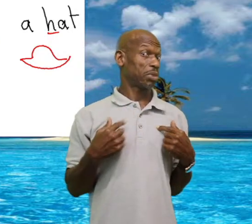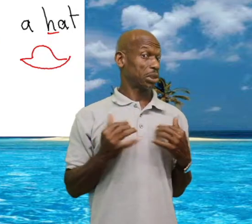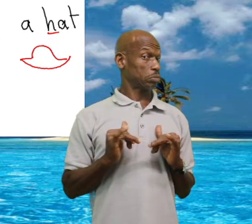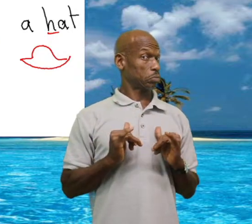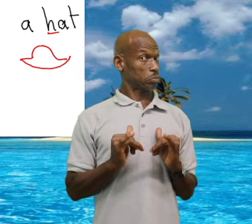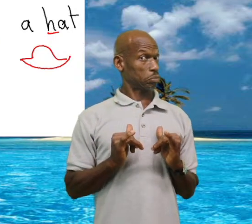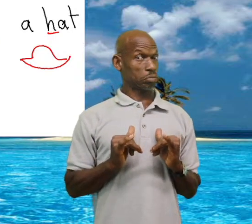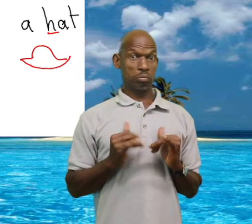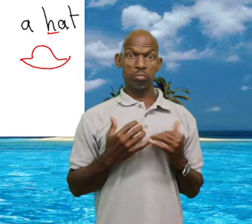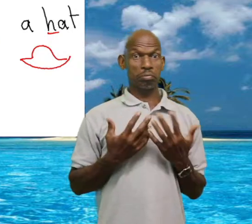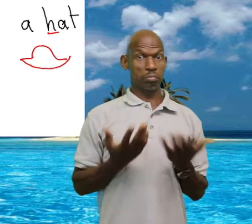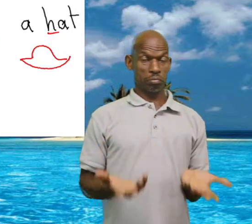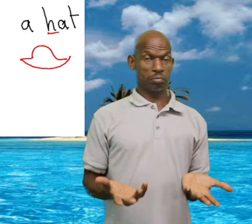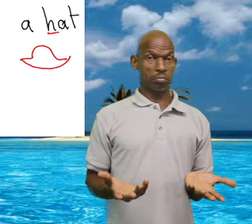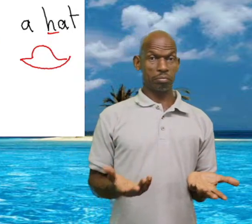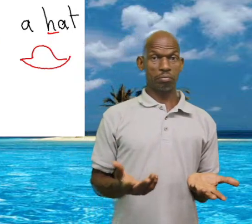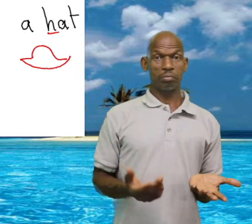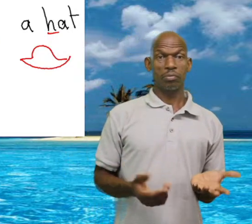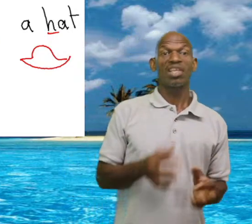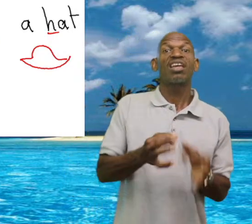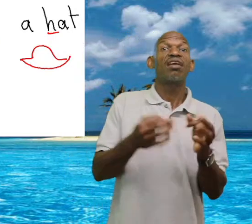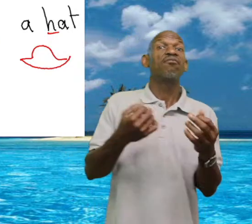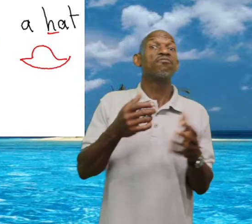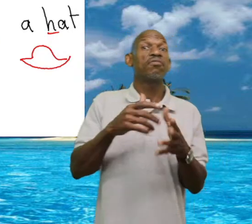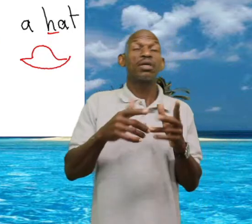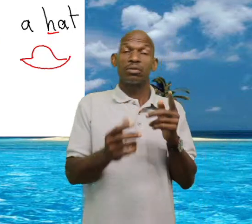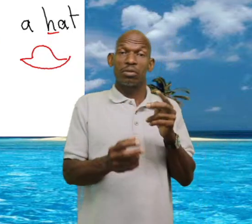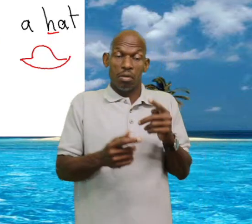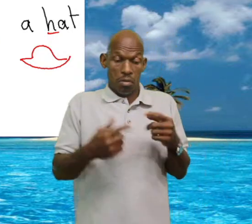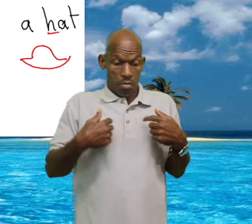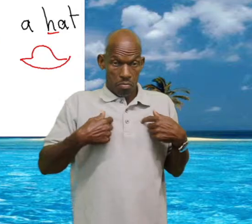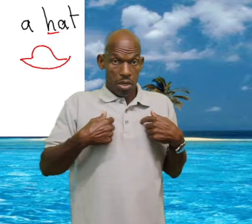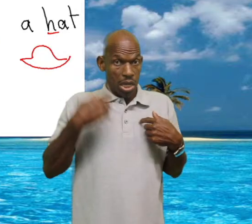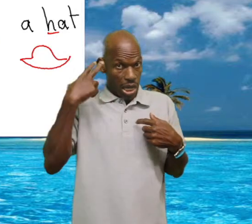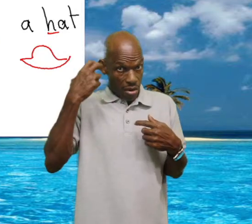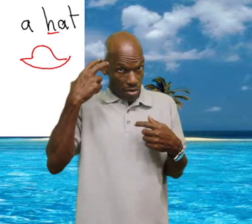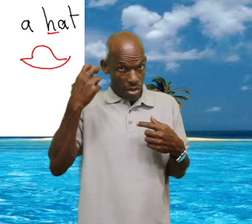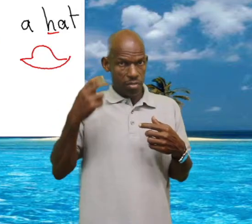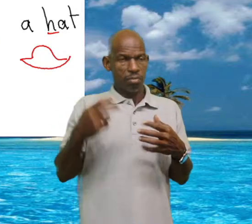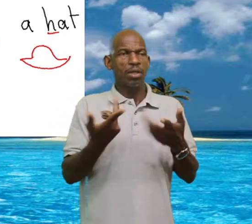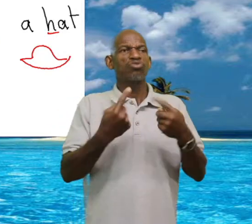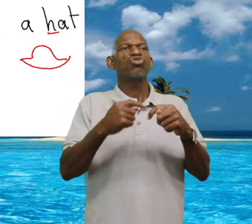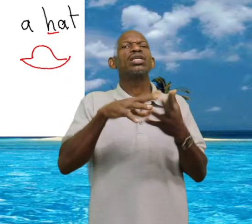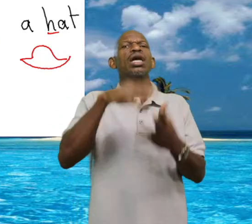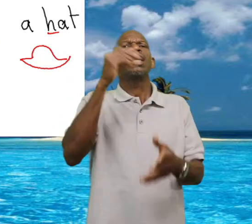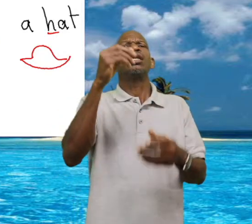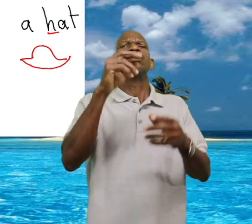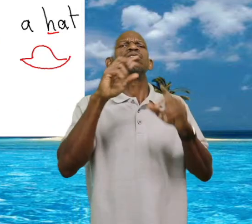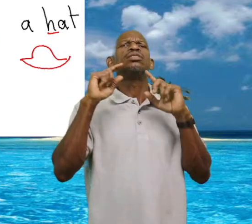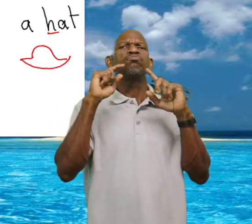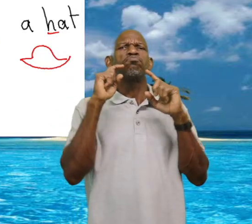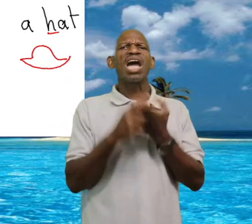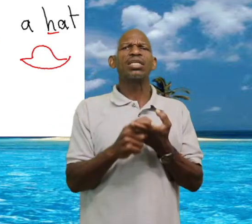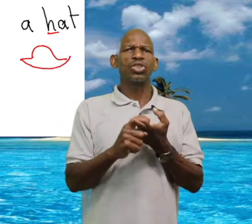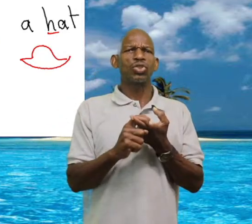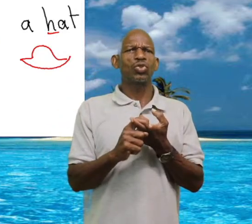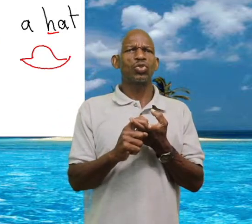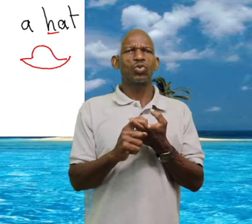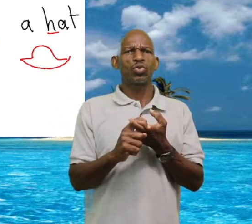language, because in Trinidad we have a lot of people now who are Venezuelans. They talk in Spanish, and